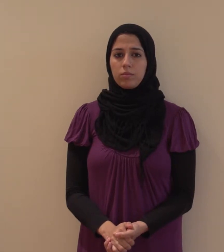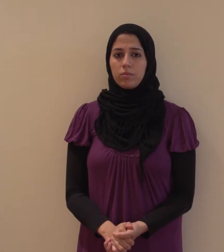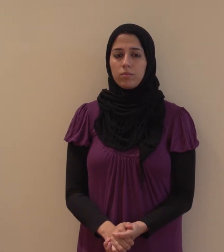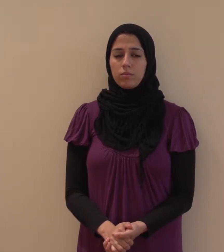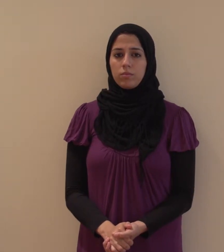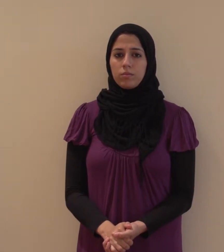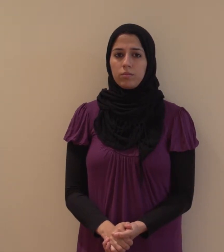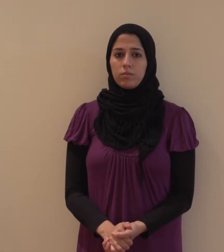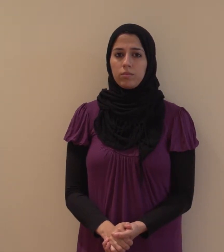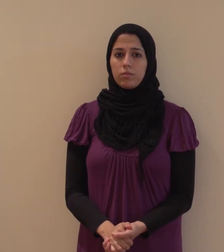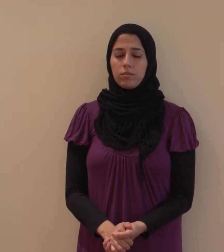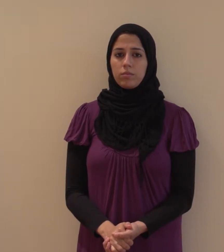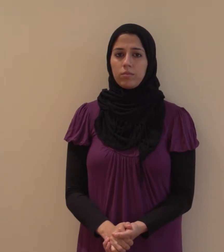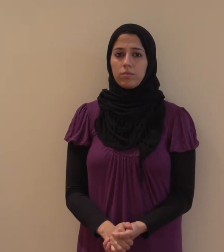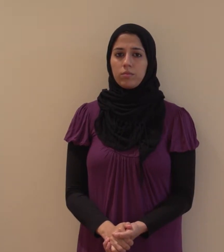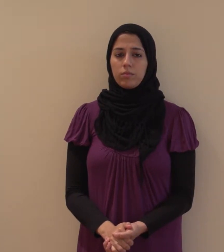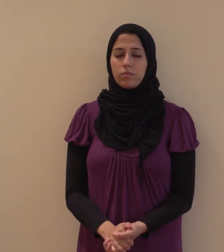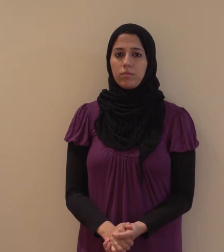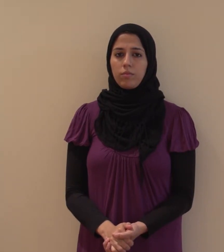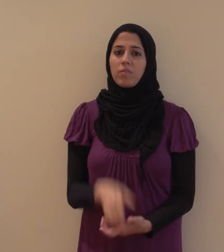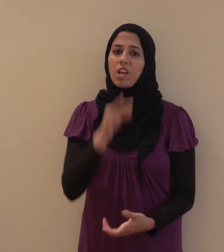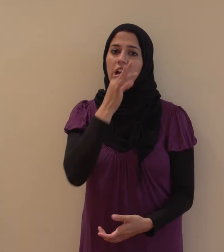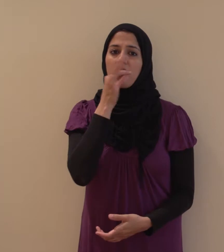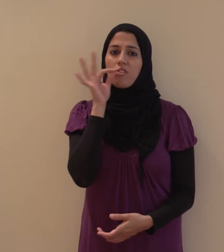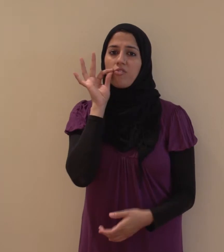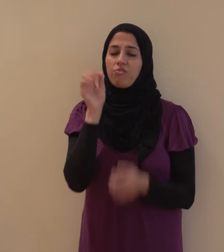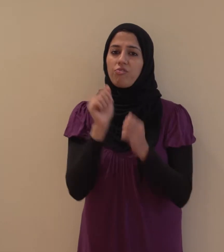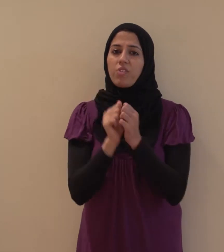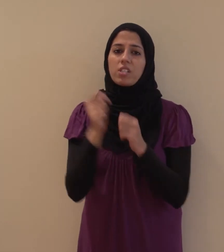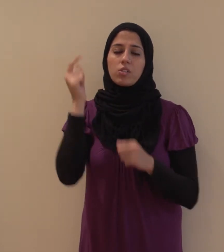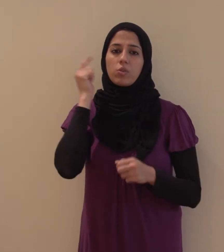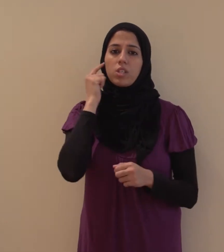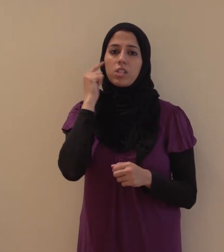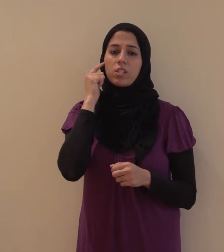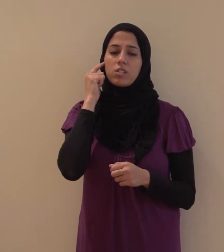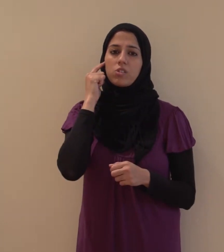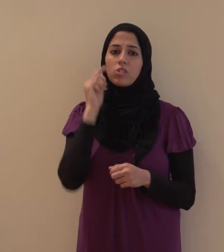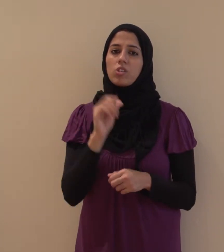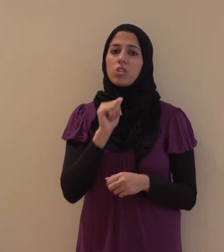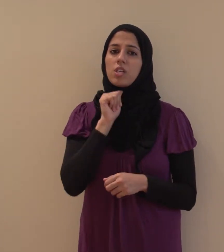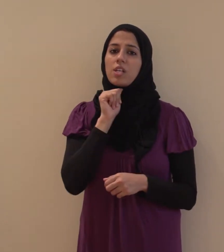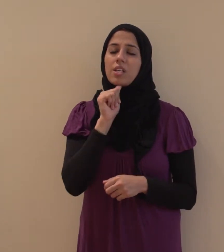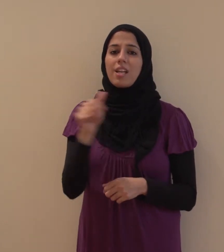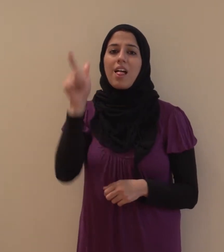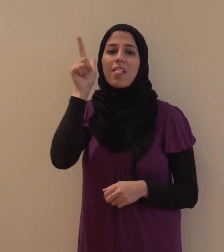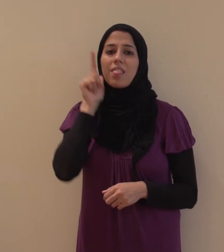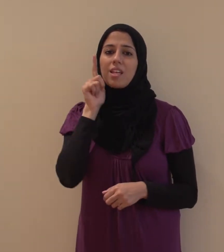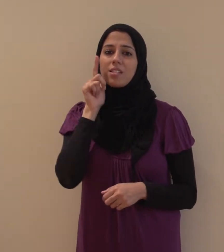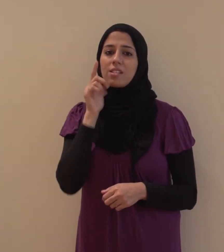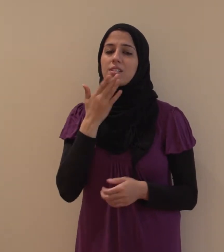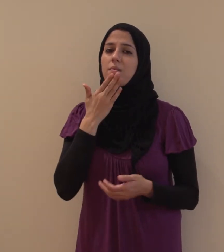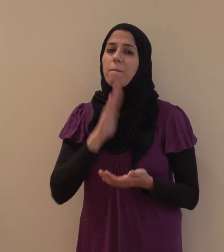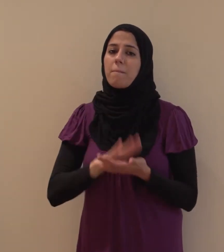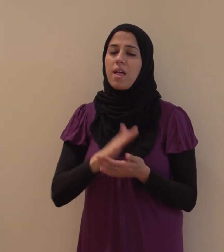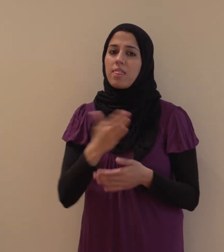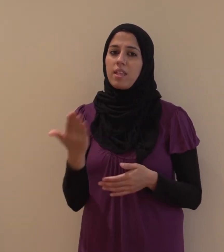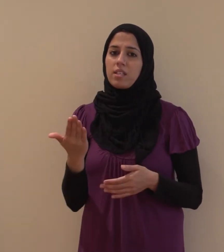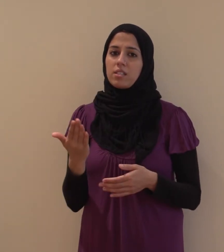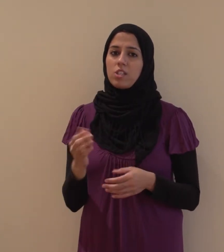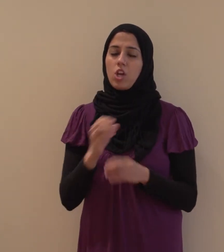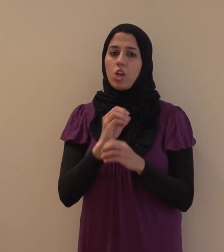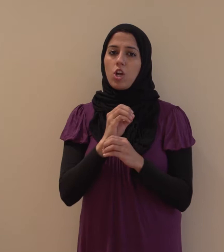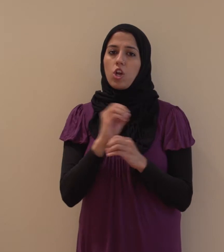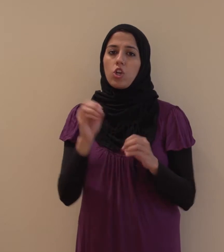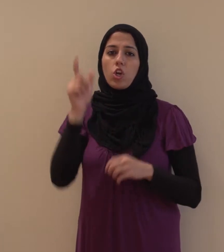away from listening any bad things. We should stay away from listening to the backbiting. We should stay away from